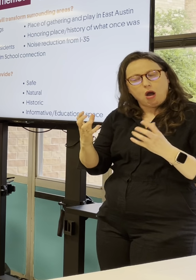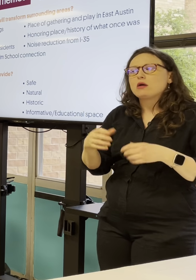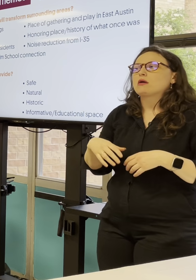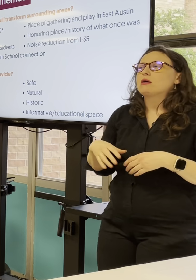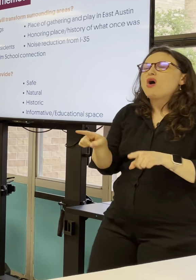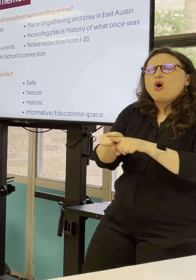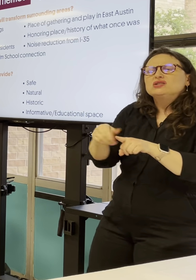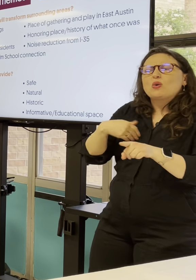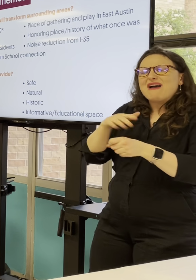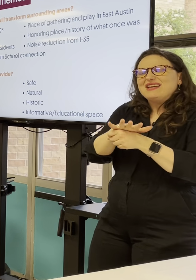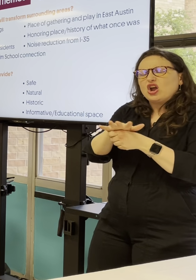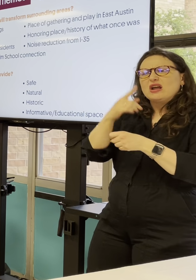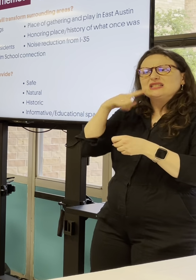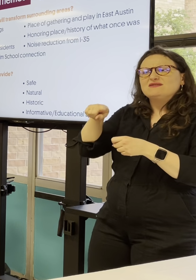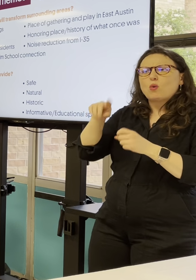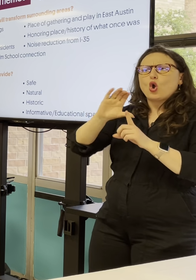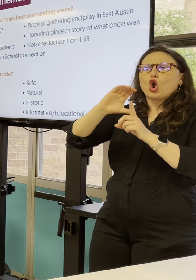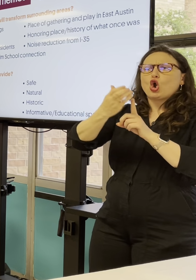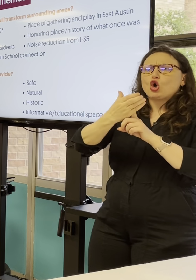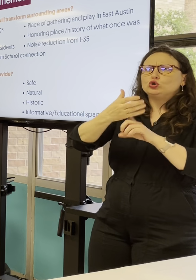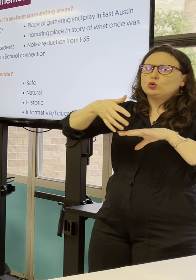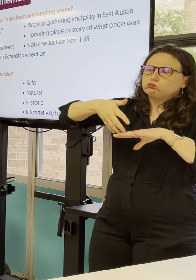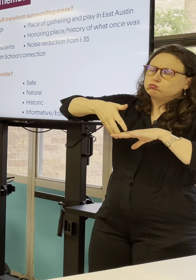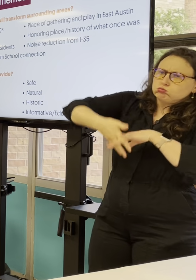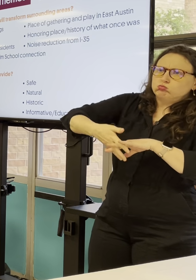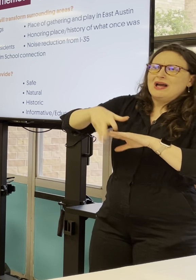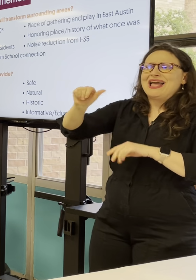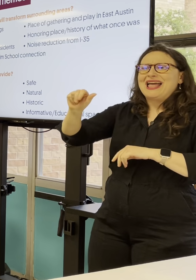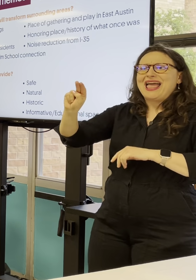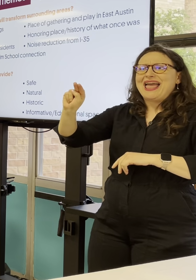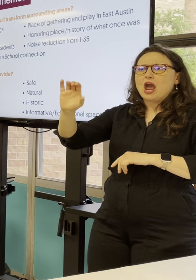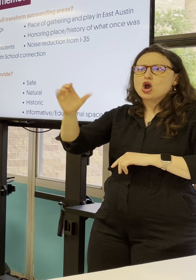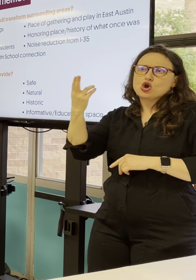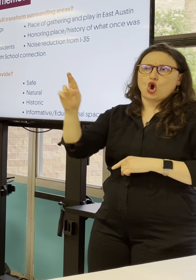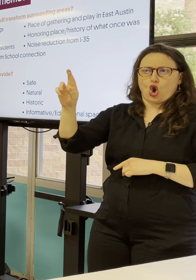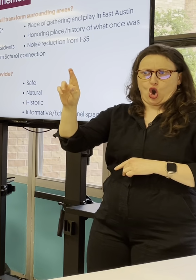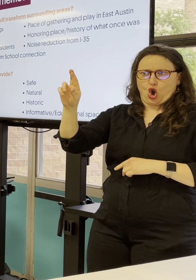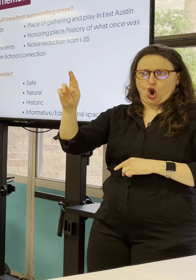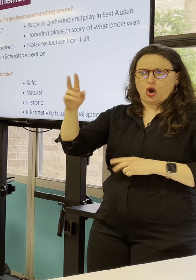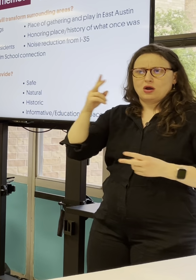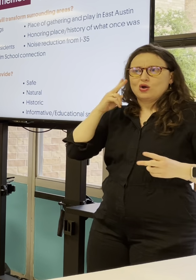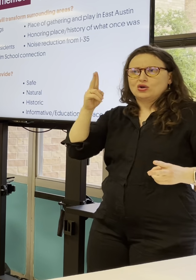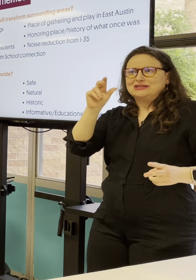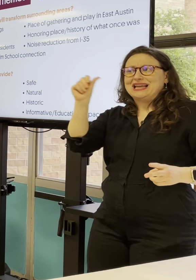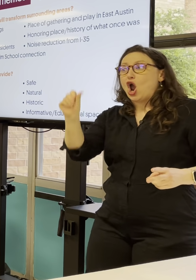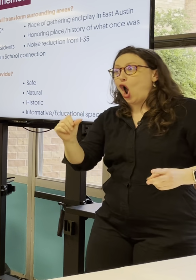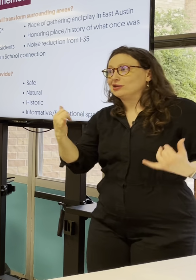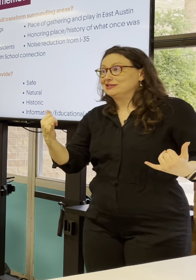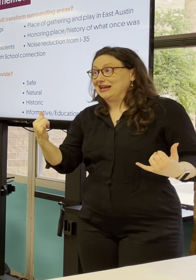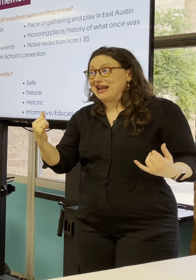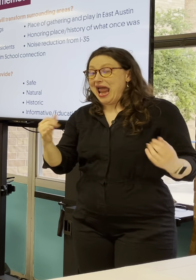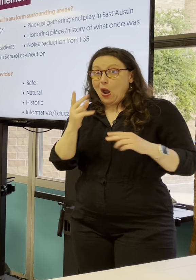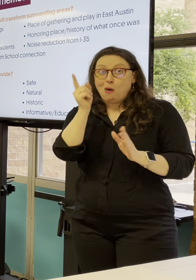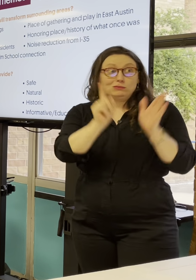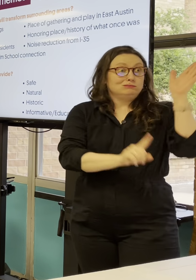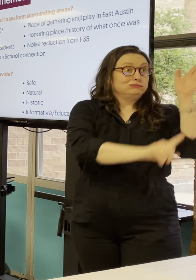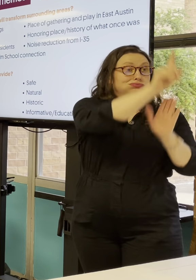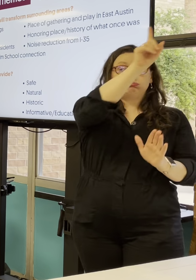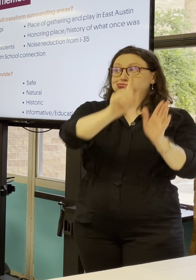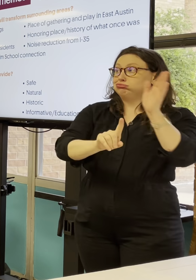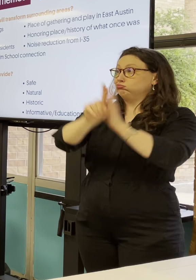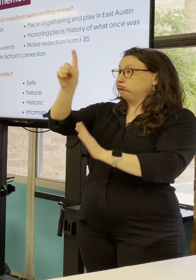having places in which there was cultural anchors. As you're starting to see Austin and the way that we're building our spaces, when you think about